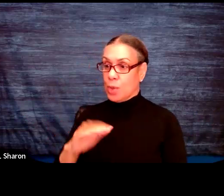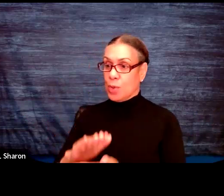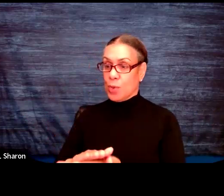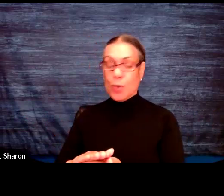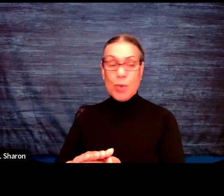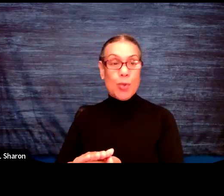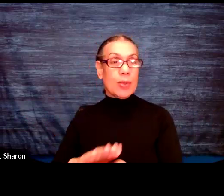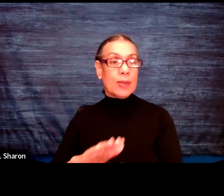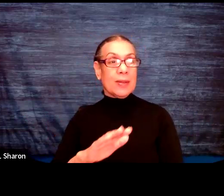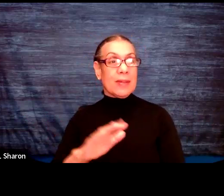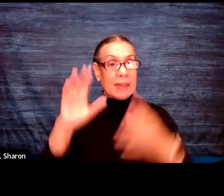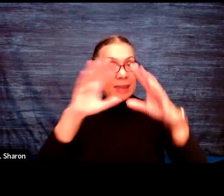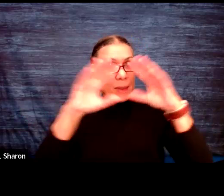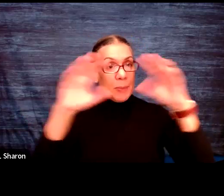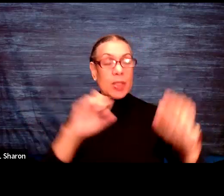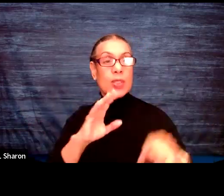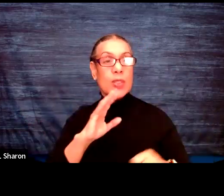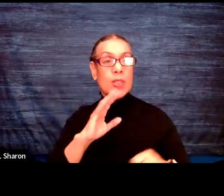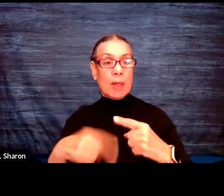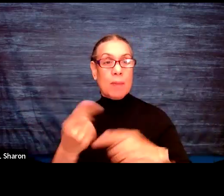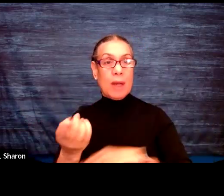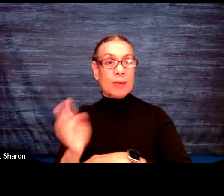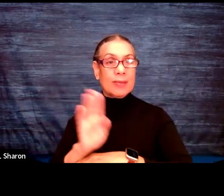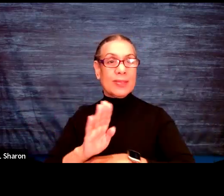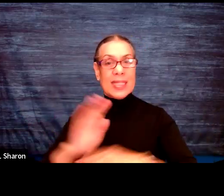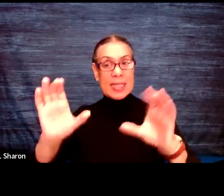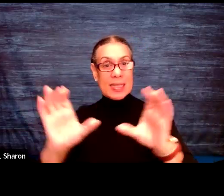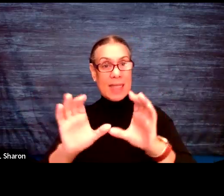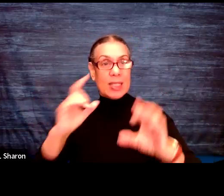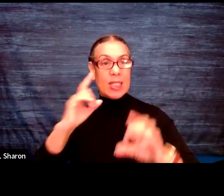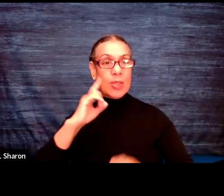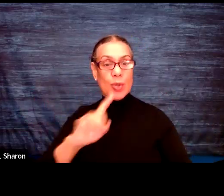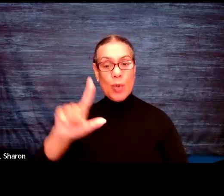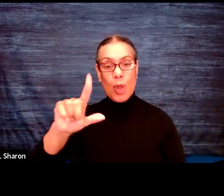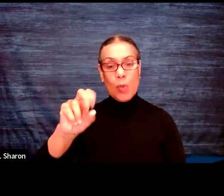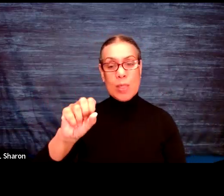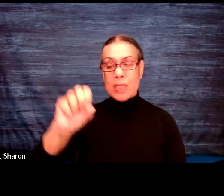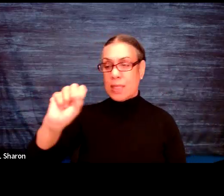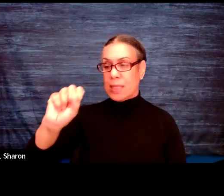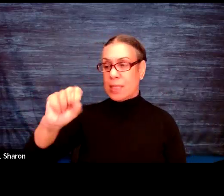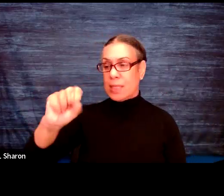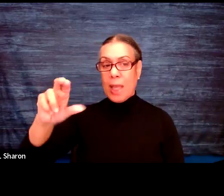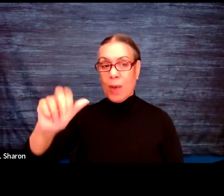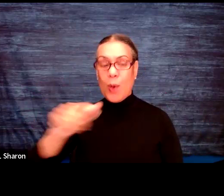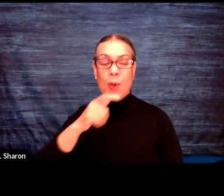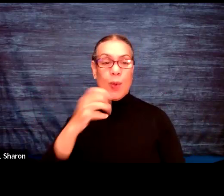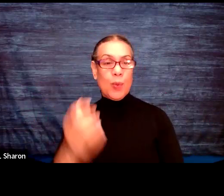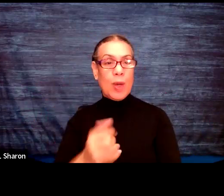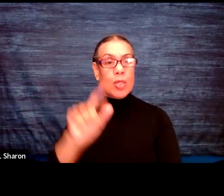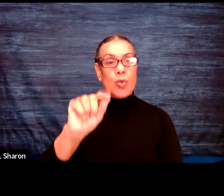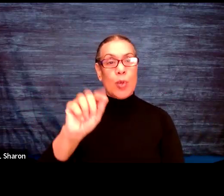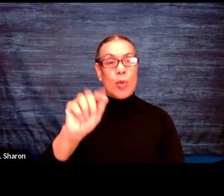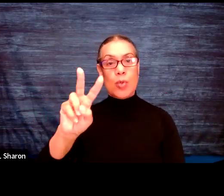Skipper to join me on the floor for the presentation of a citation to Louisa Sparrow, recipient of the